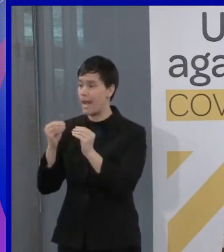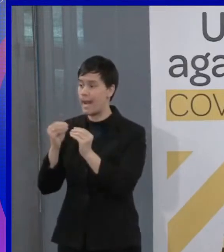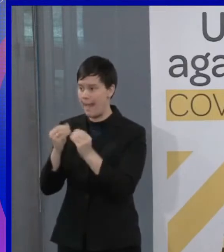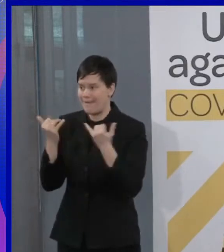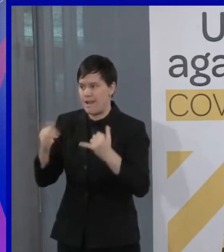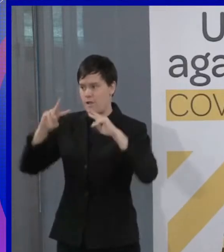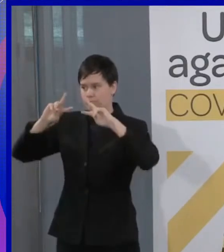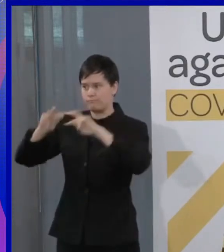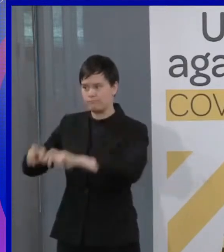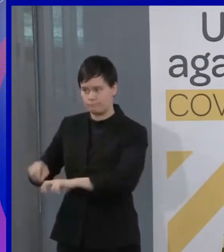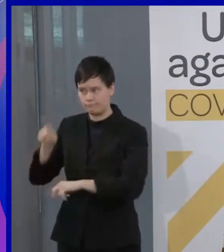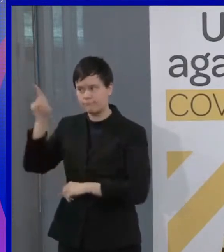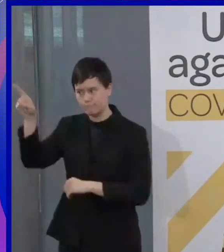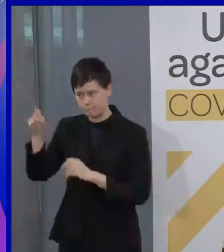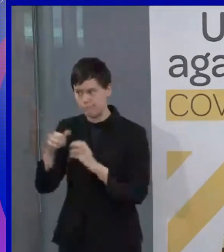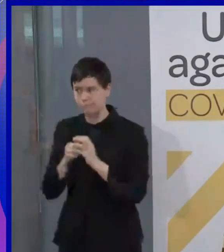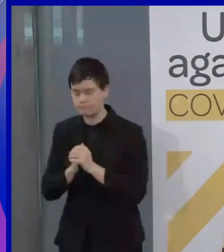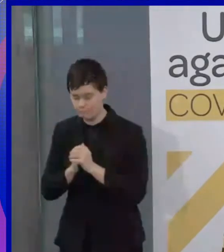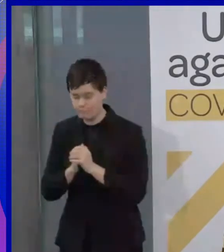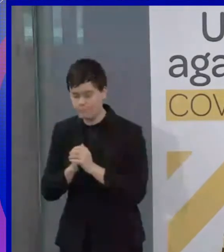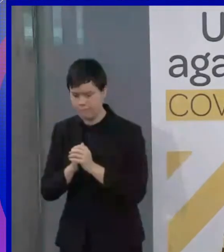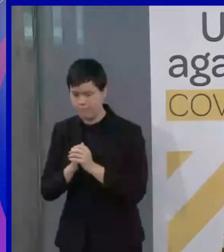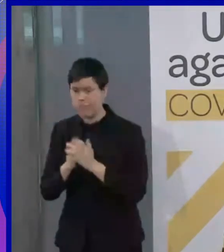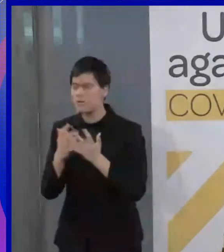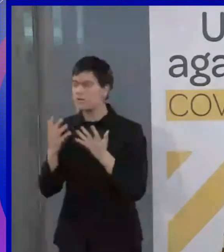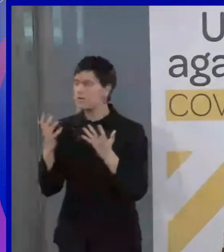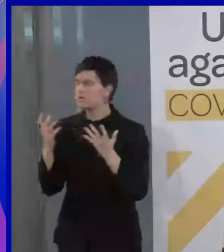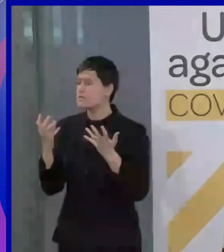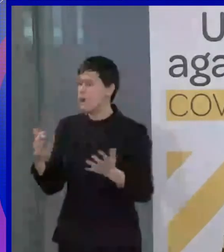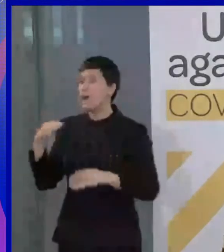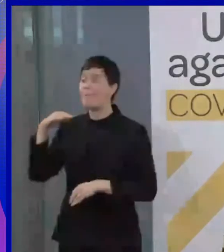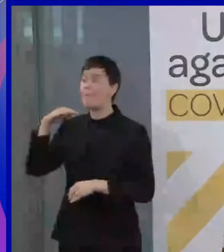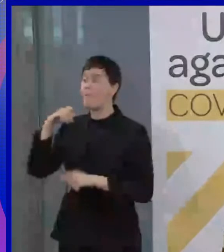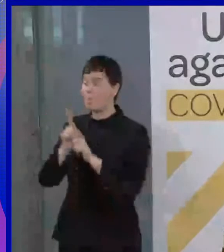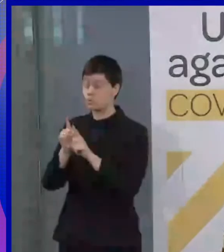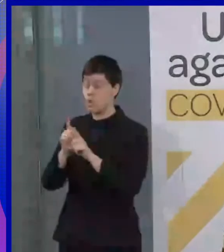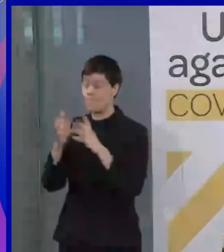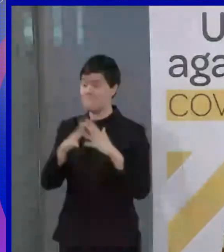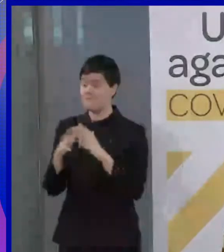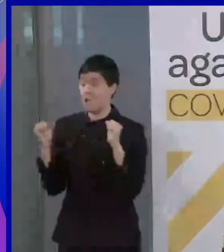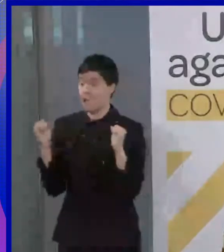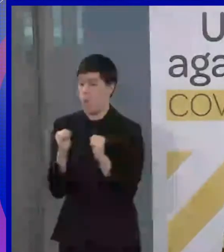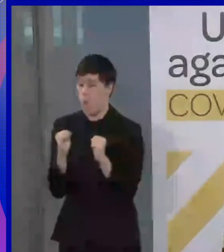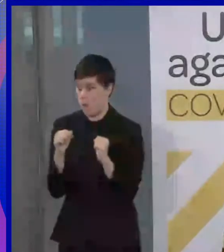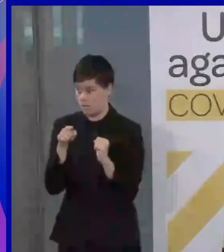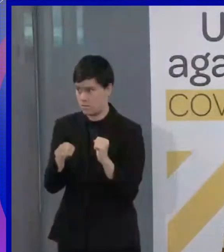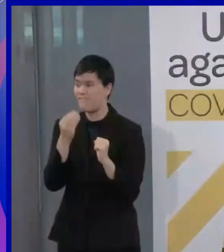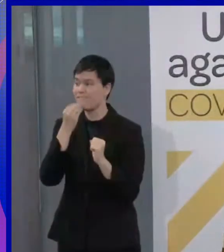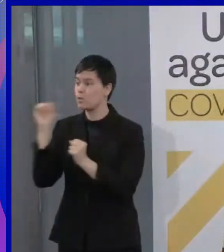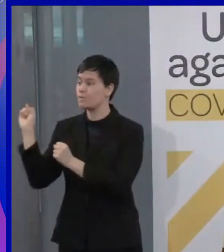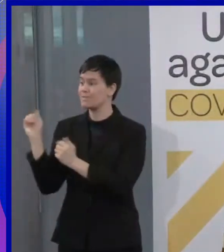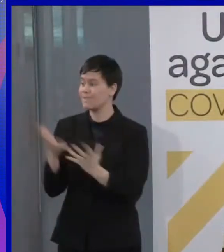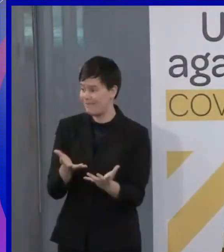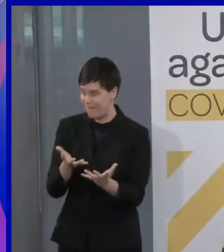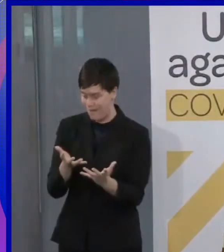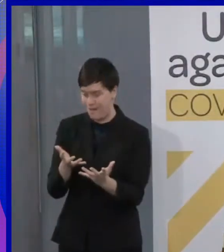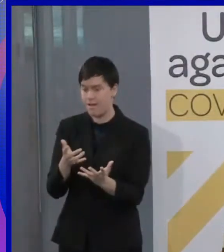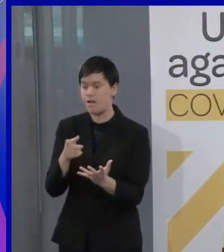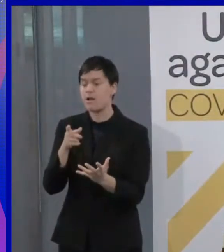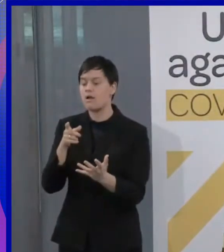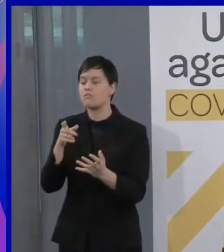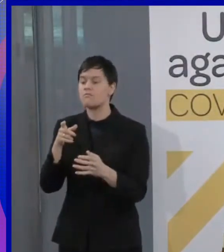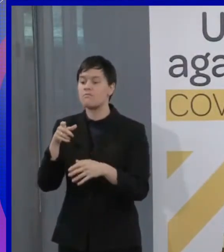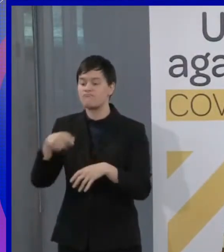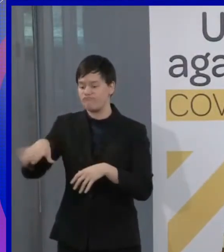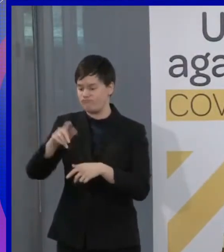Melbourne-based workers who work in the Americold setting in Melbourne, or facility in Melbourne, and the lab there is doing the genomic sequencing there